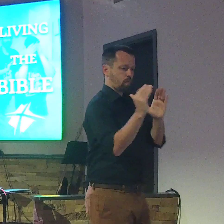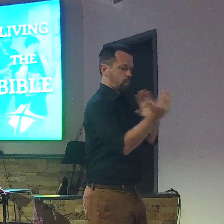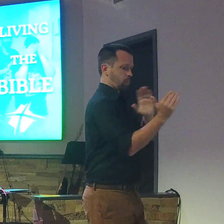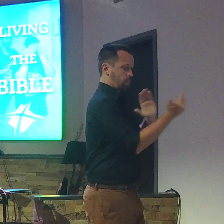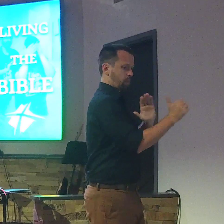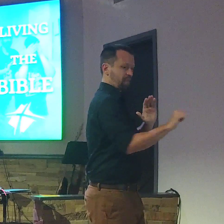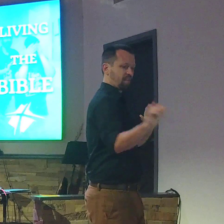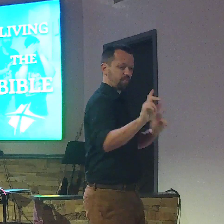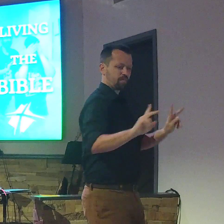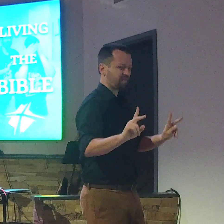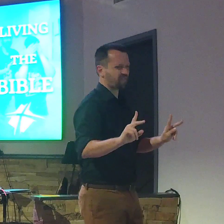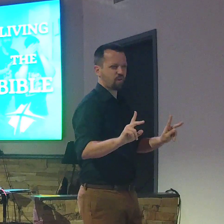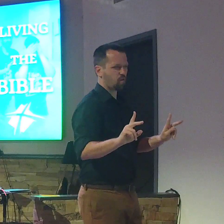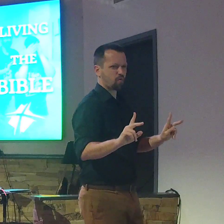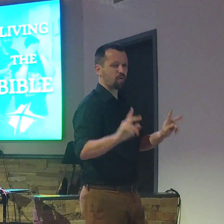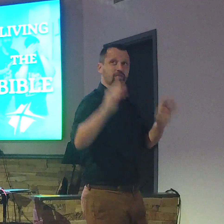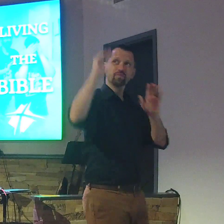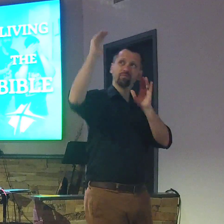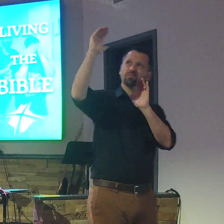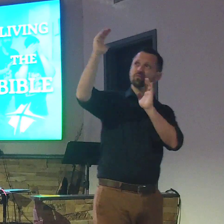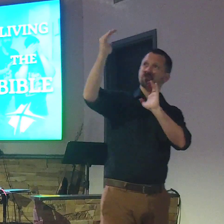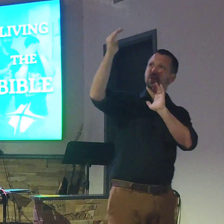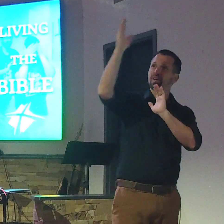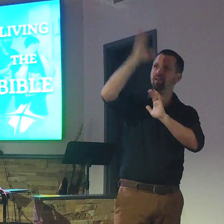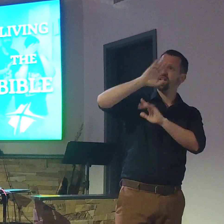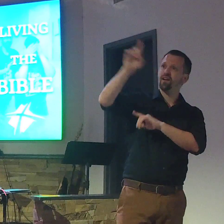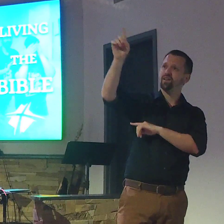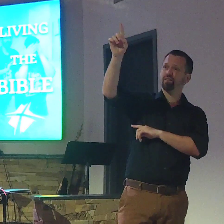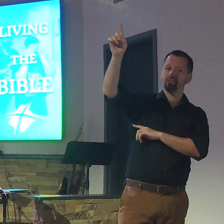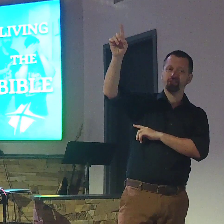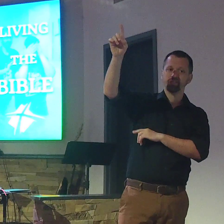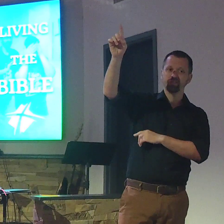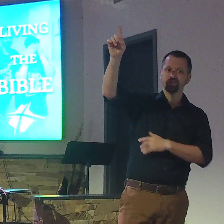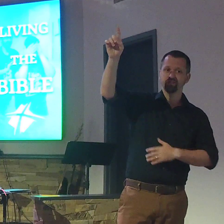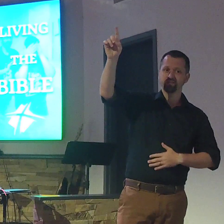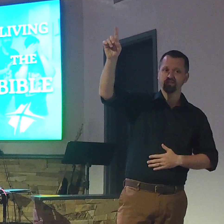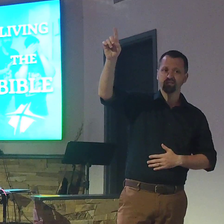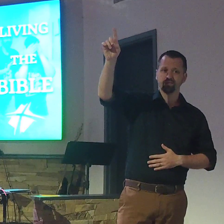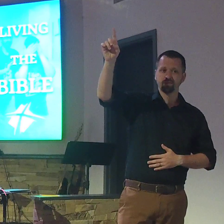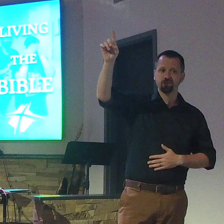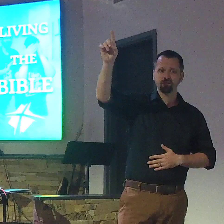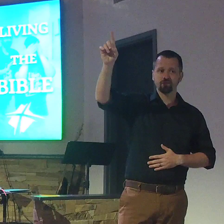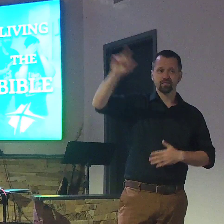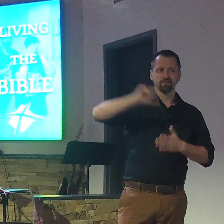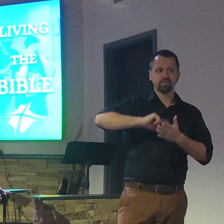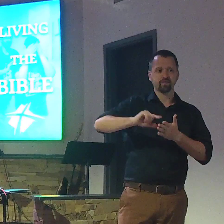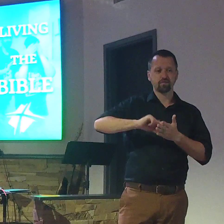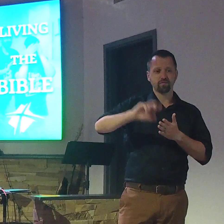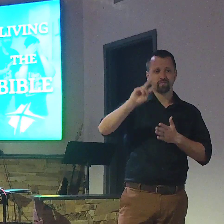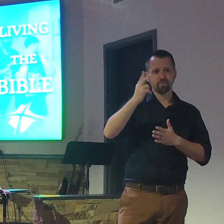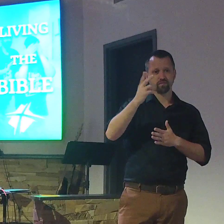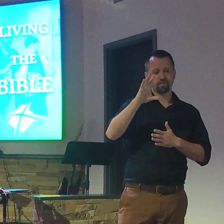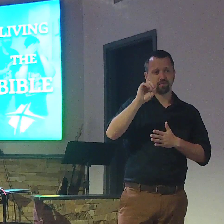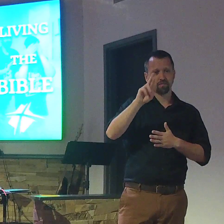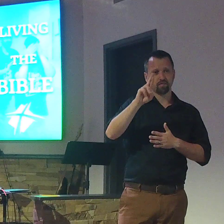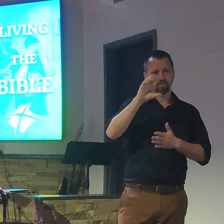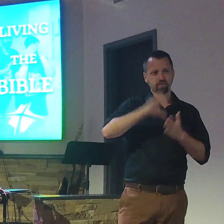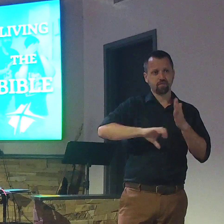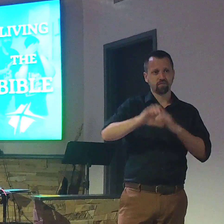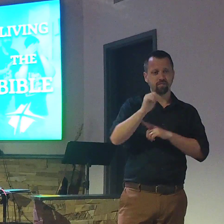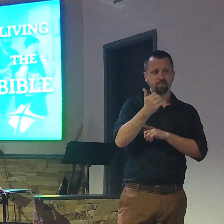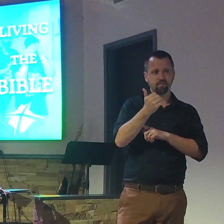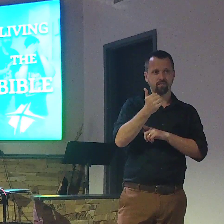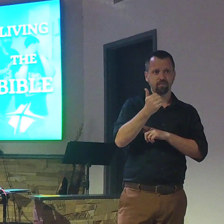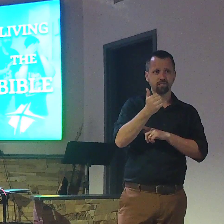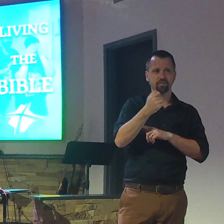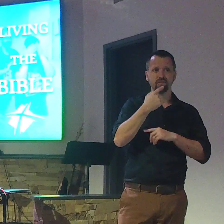them, the measuring stick is God. You see, this verse in 2 Corinthians chapter 10, check out this verse